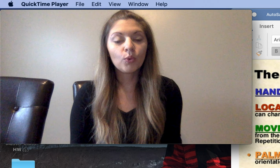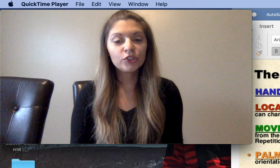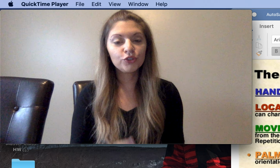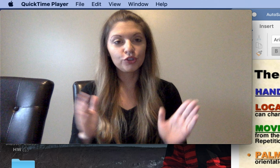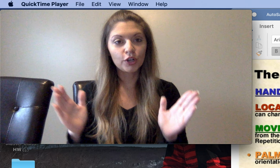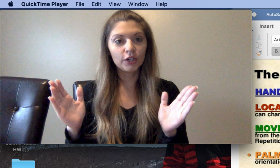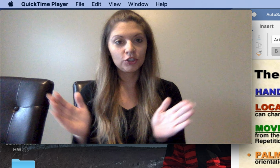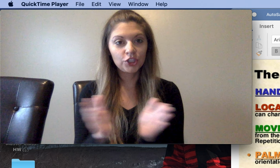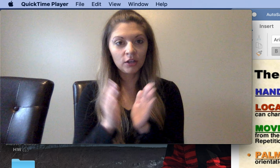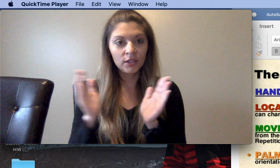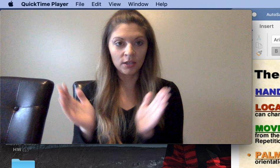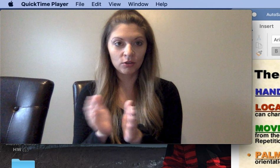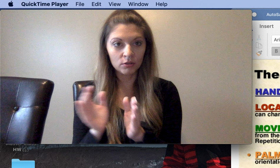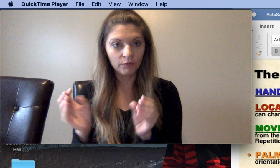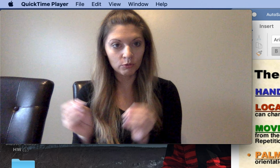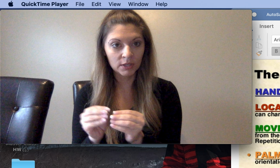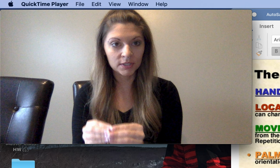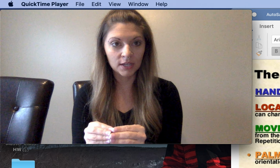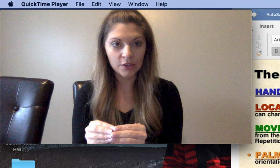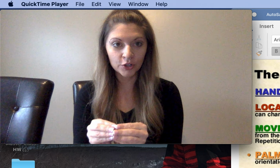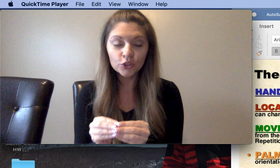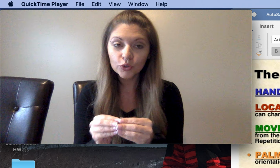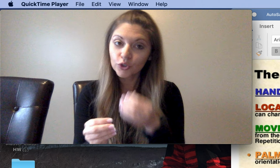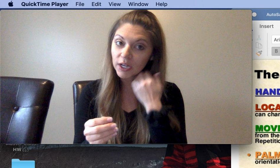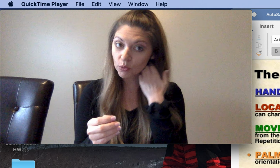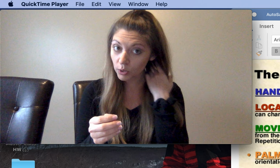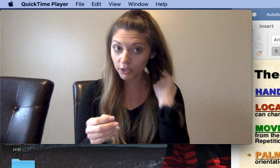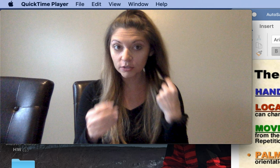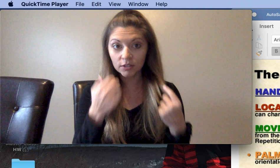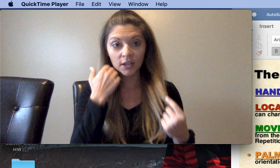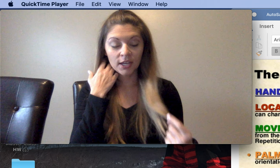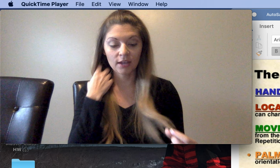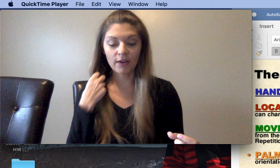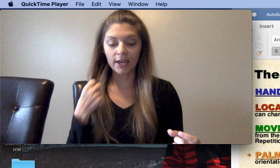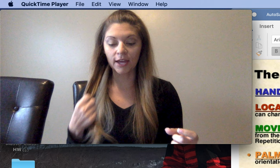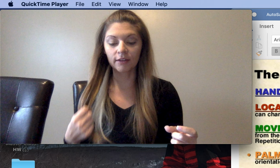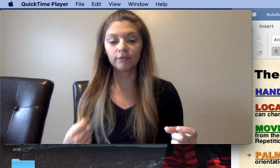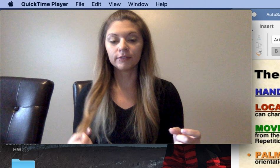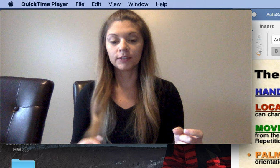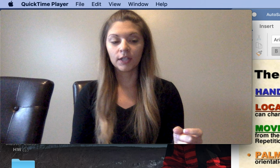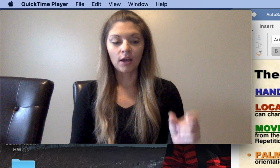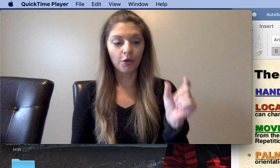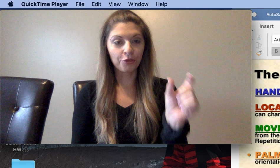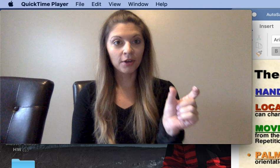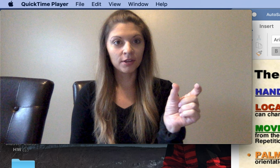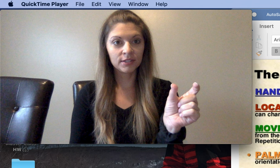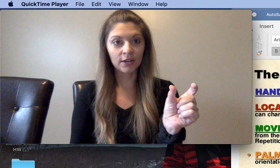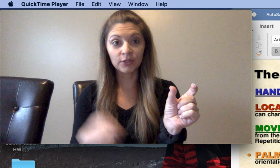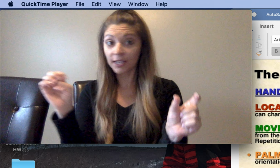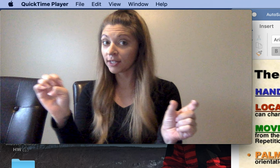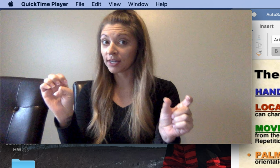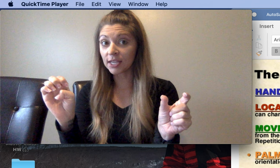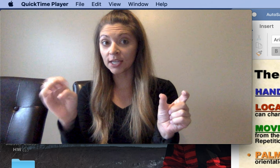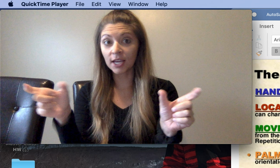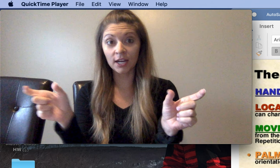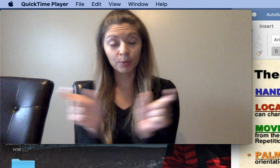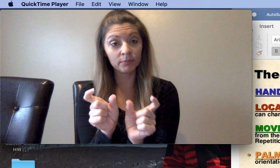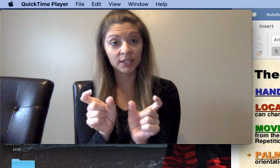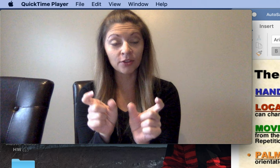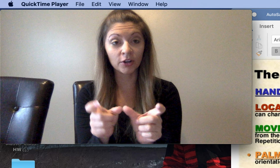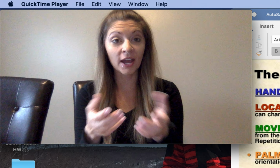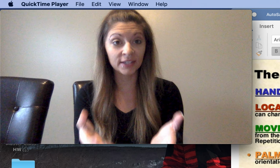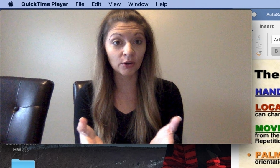But once you start chunking those phonemes together, you can create words. If I have a th sound and an E and